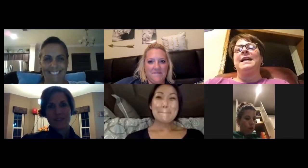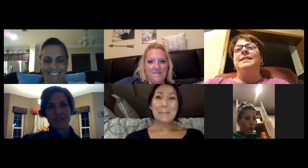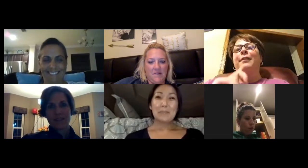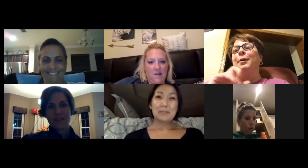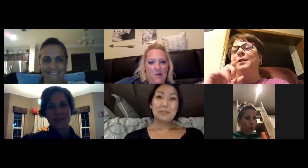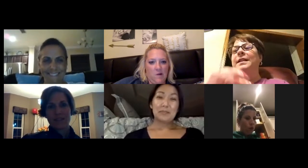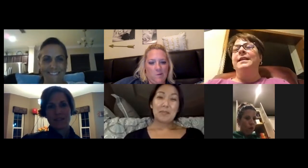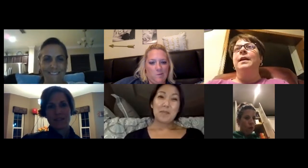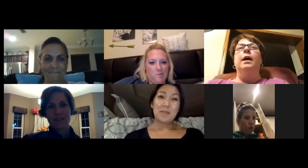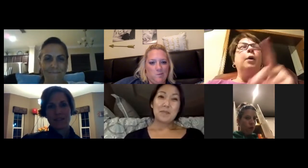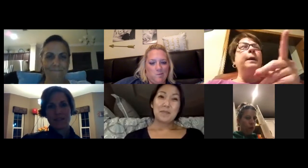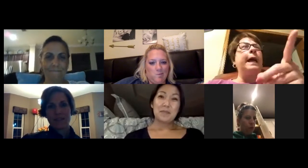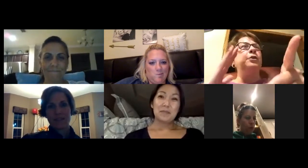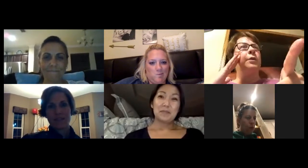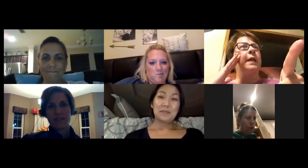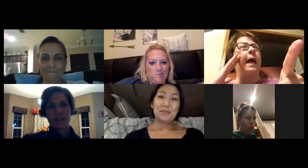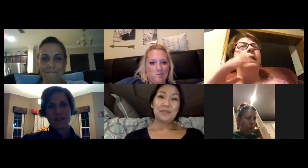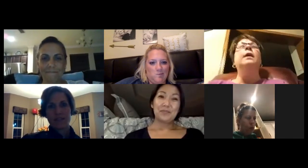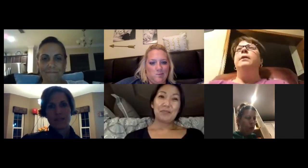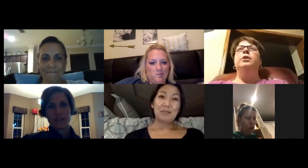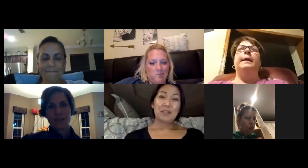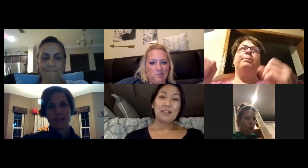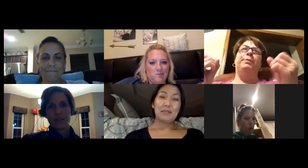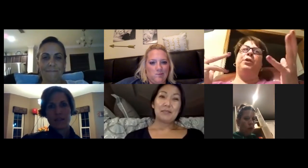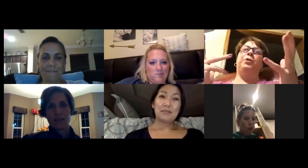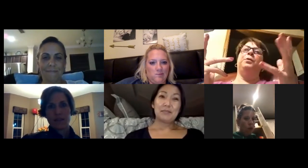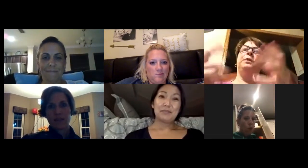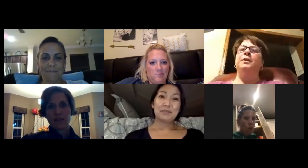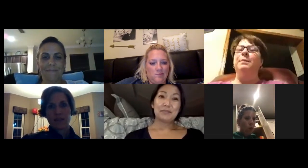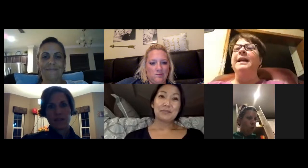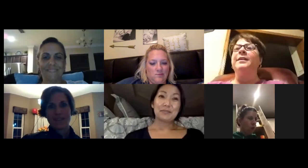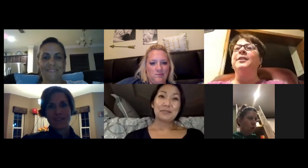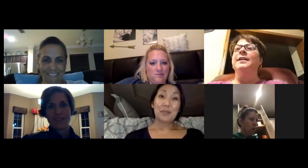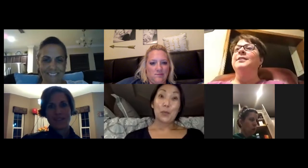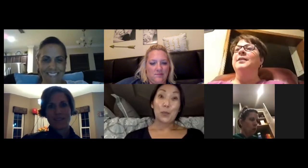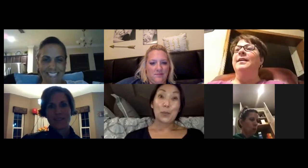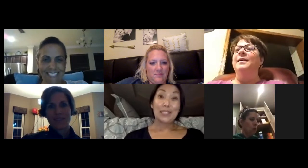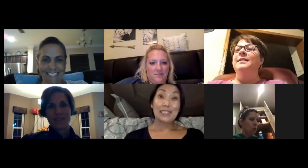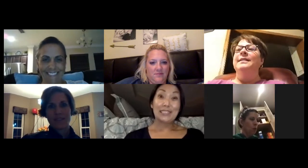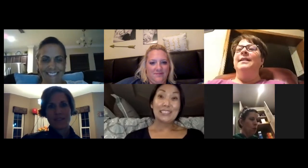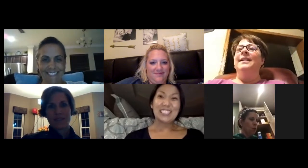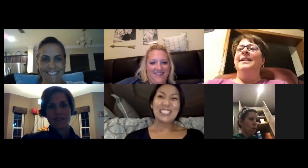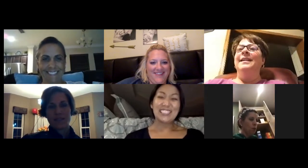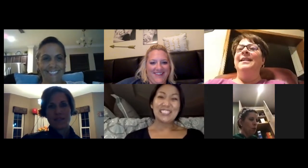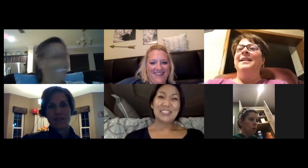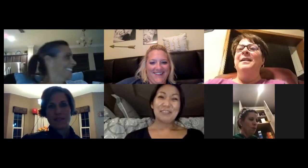deaf person thinks, oh my gosh, you know sign, then they're like, phew, they're spilling out their guts to you.